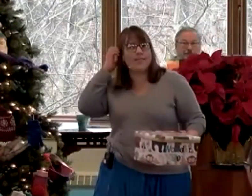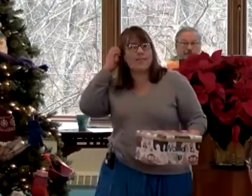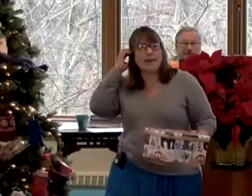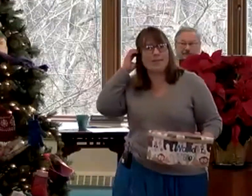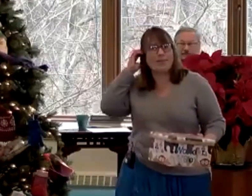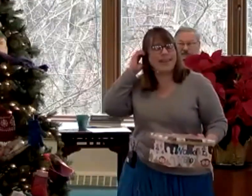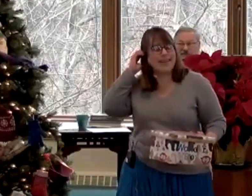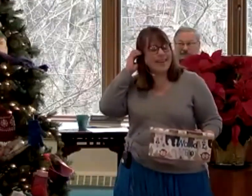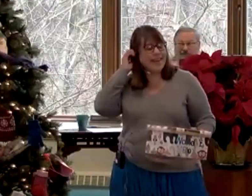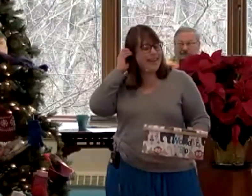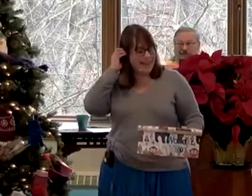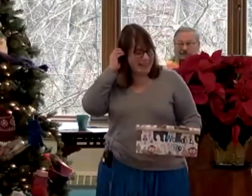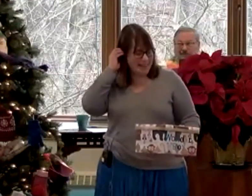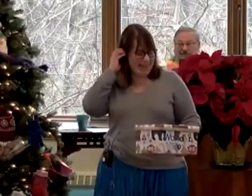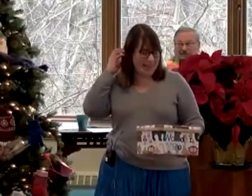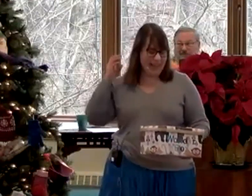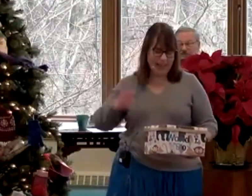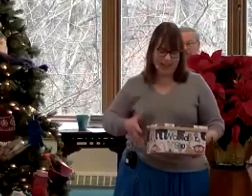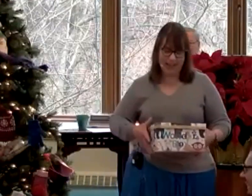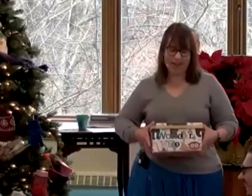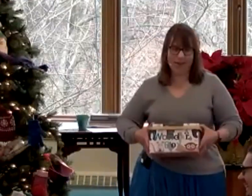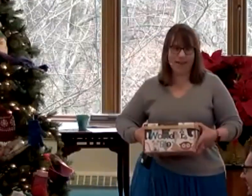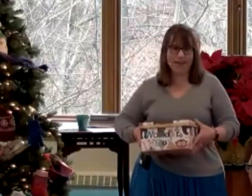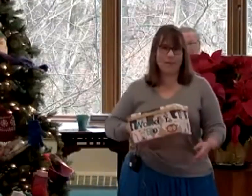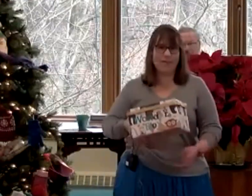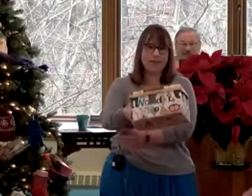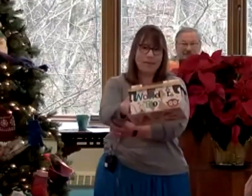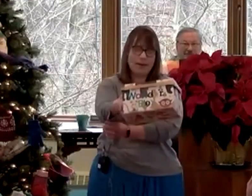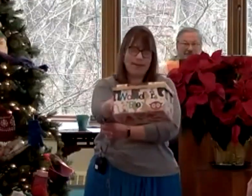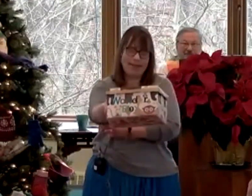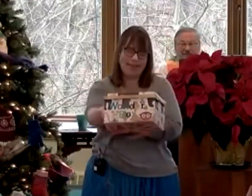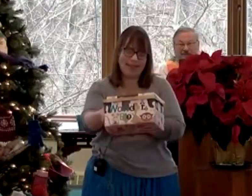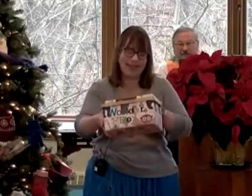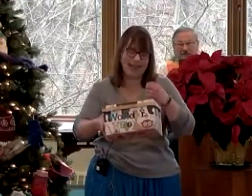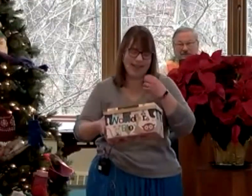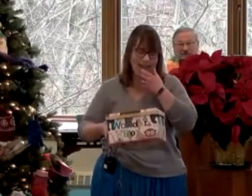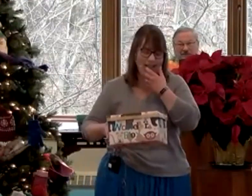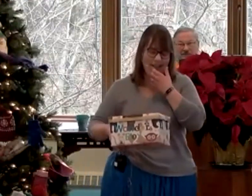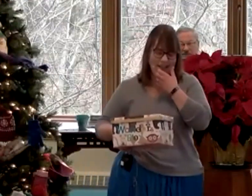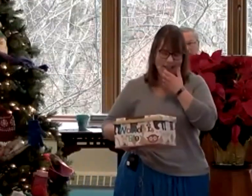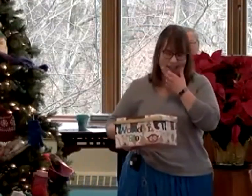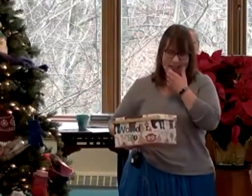Oh my gosh, my mic is really loud. Yes. All right, we've got the Wonder Box today.